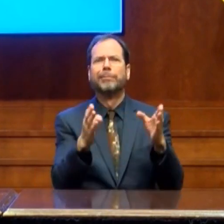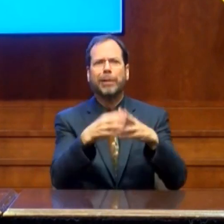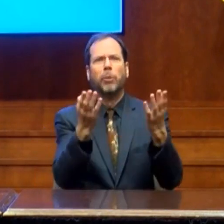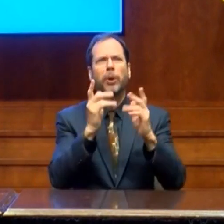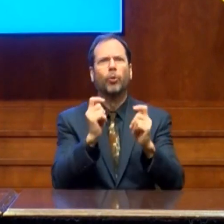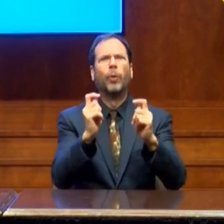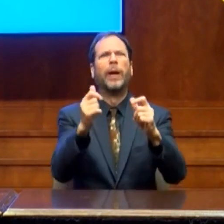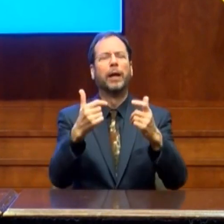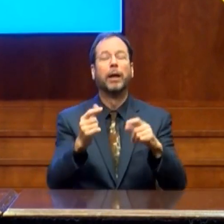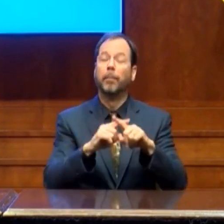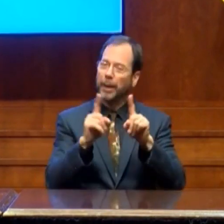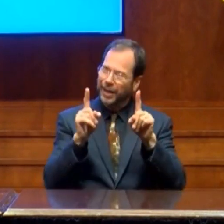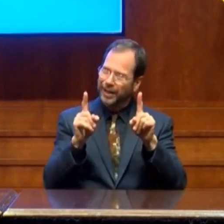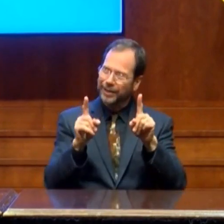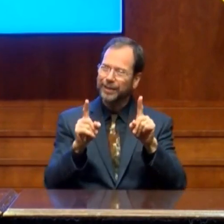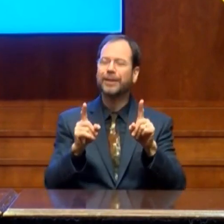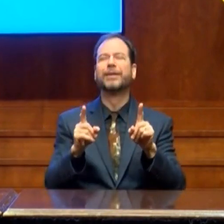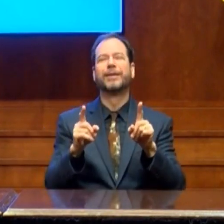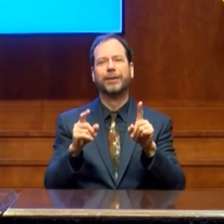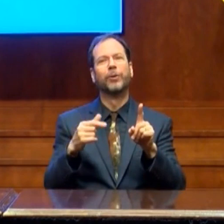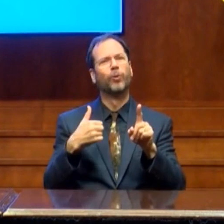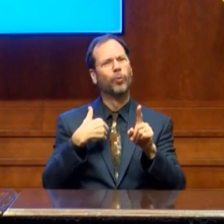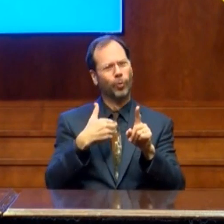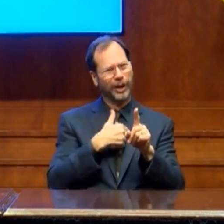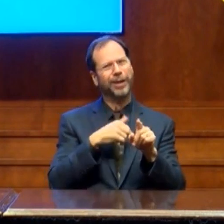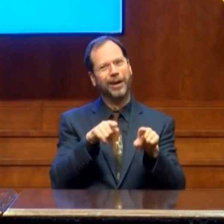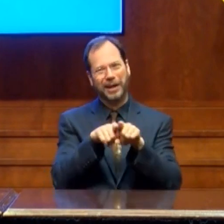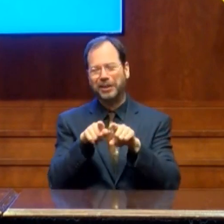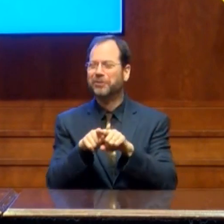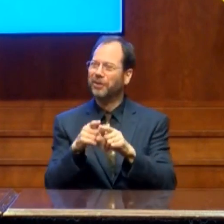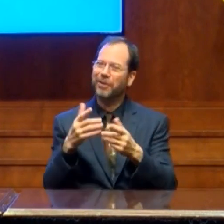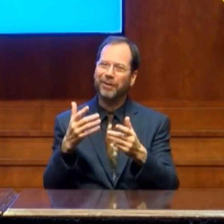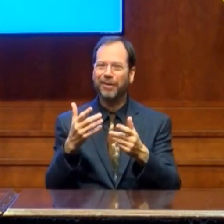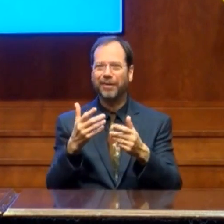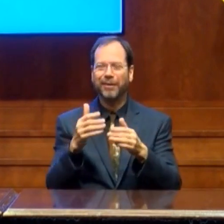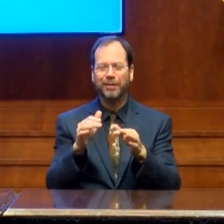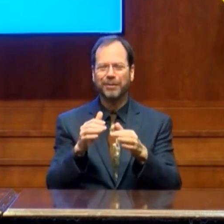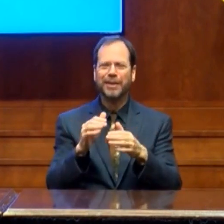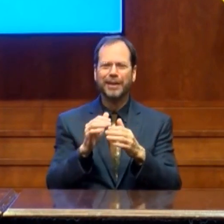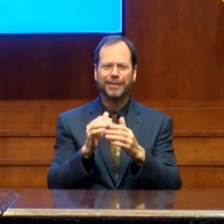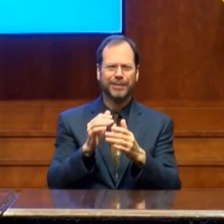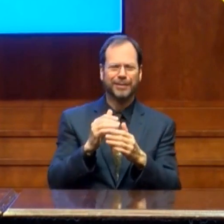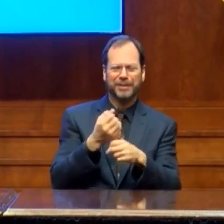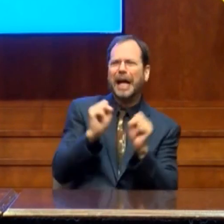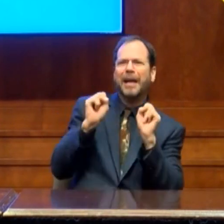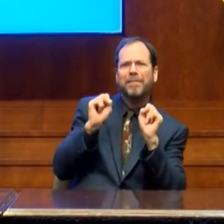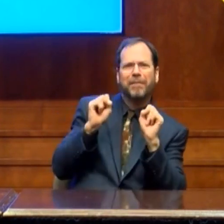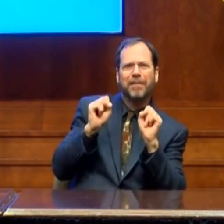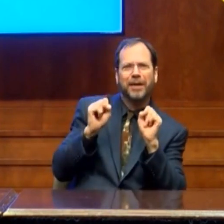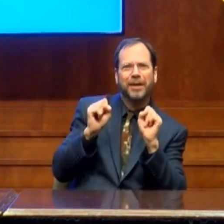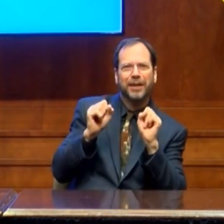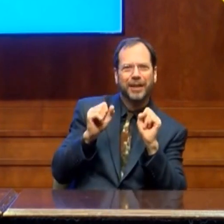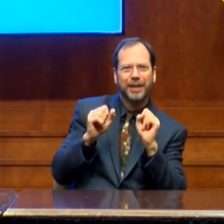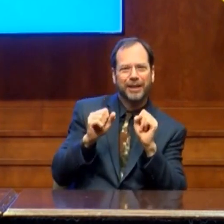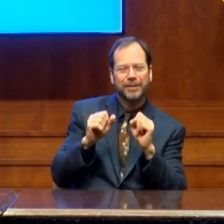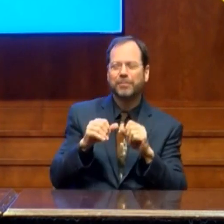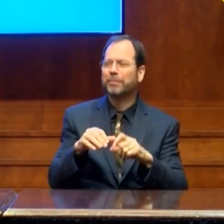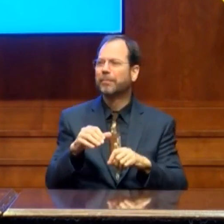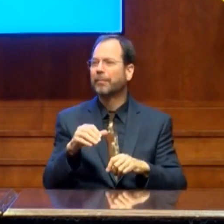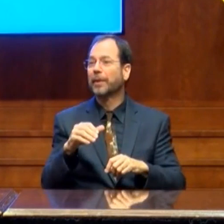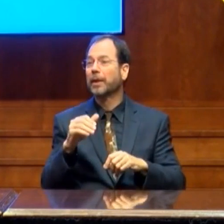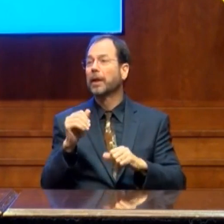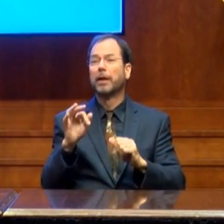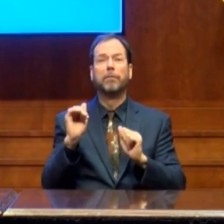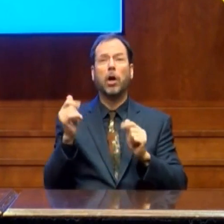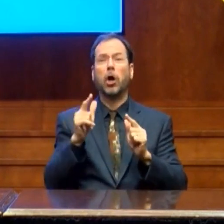going as quickly as possible, but we also have a desire to make sure that it's done in ways that are safe. Understanding